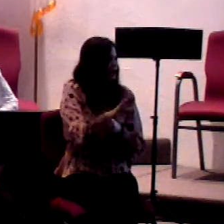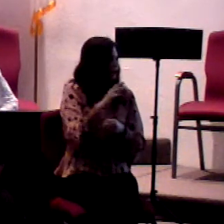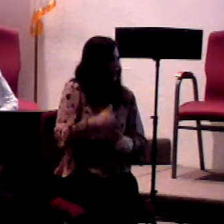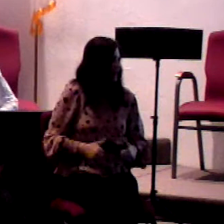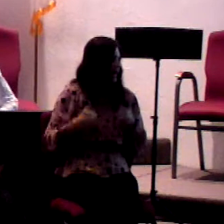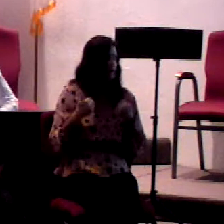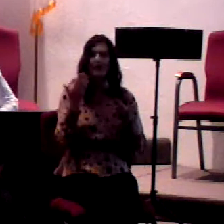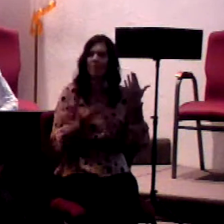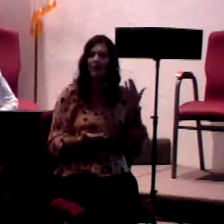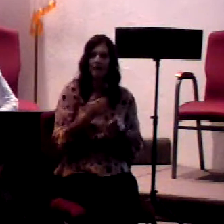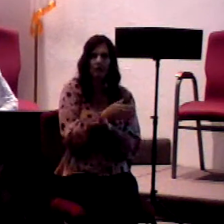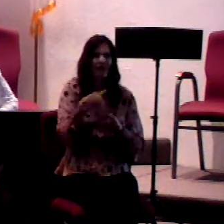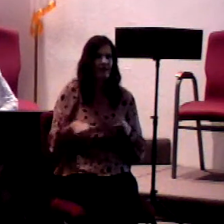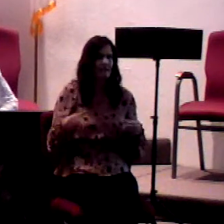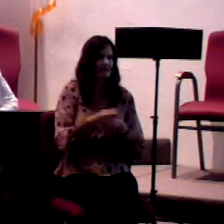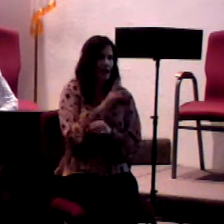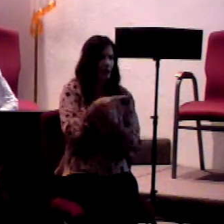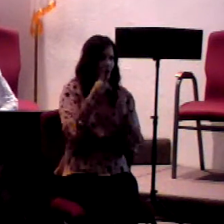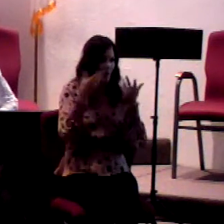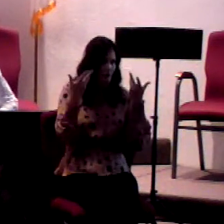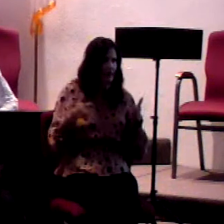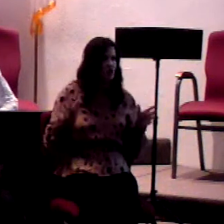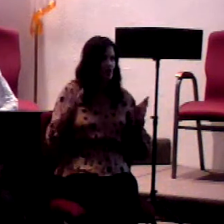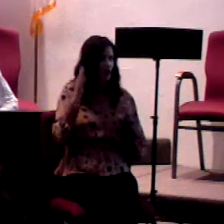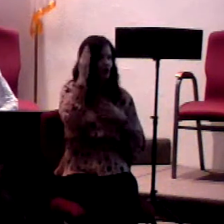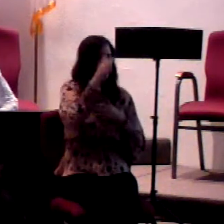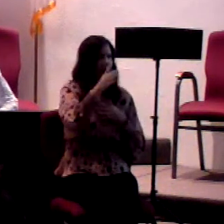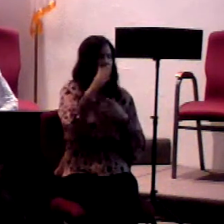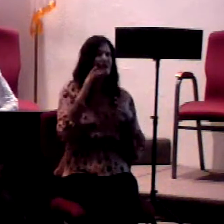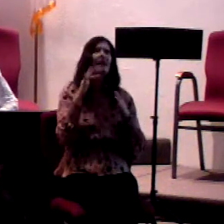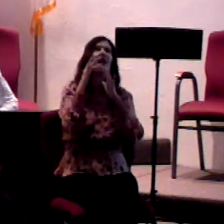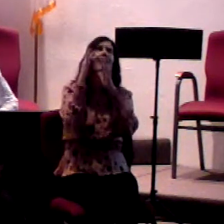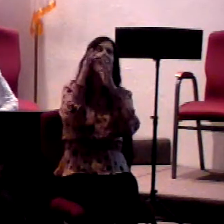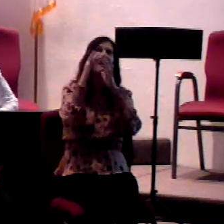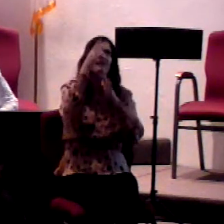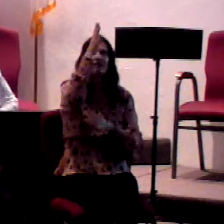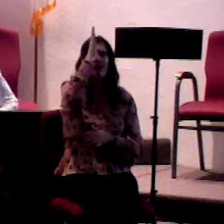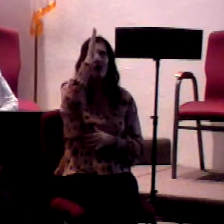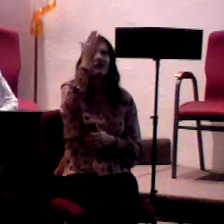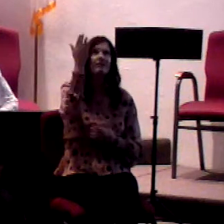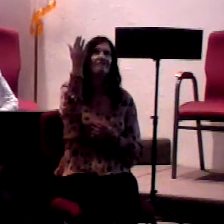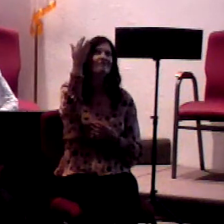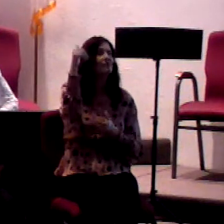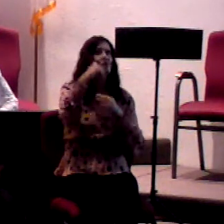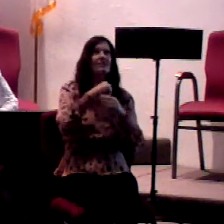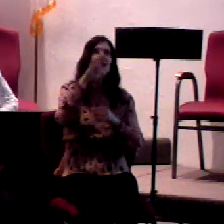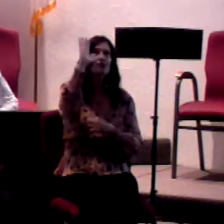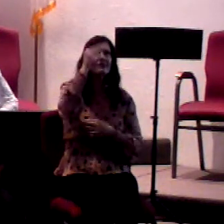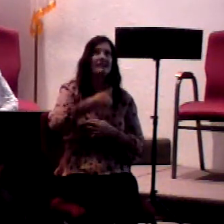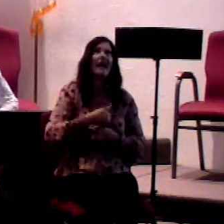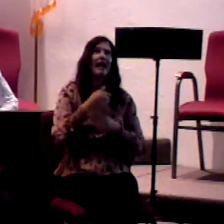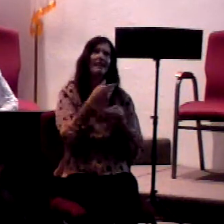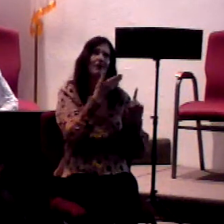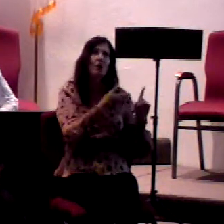Perhaps before this whole program is over, you will reach out to him and say, Father, you sent your Son who is